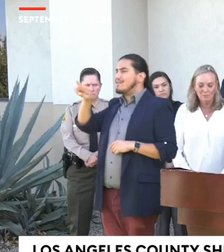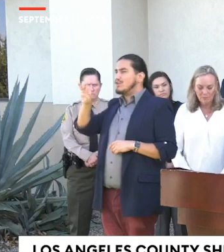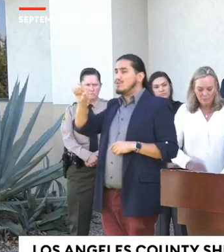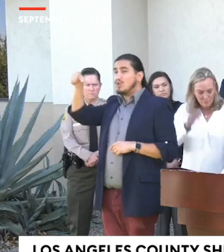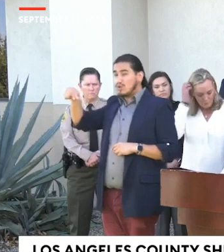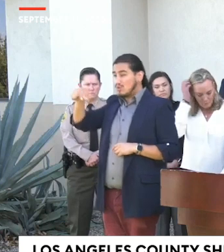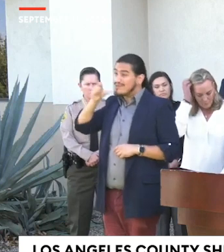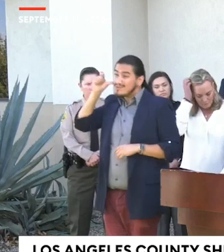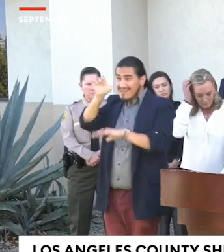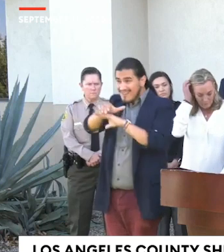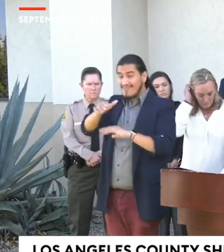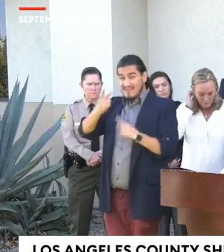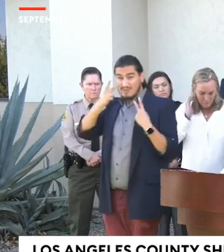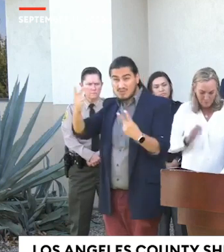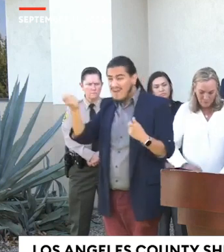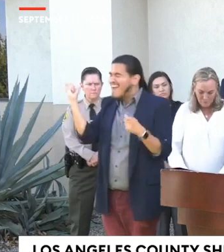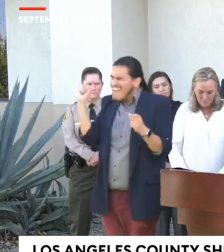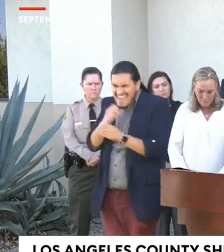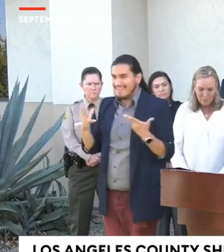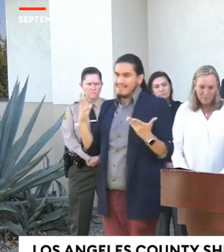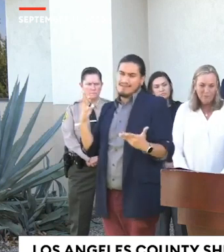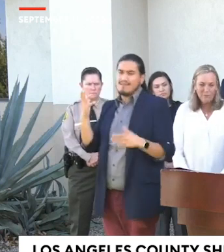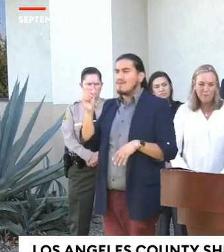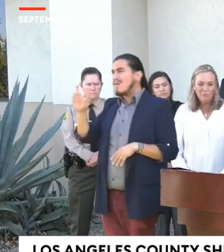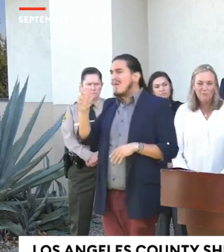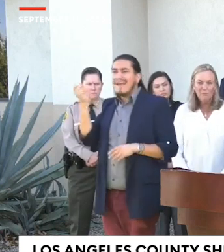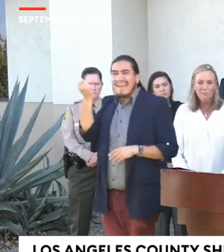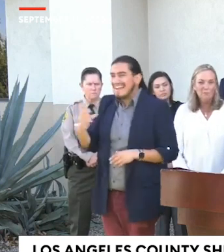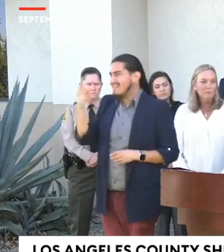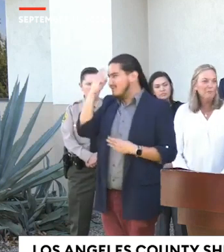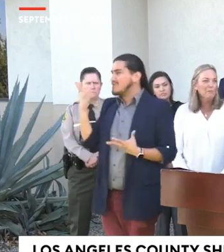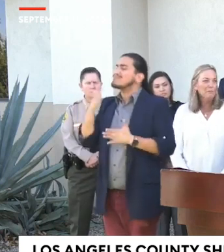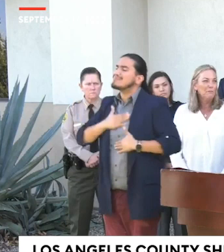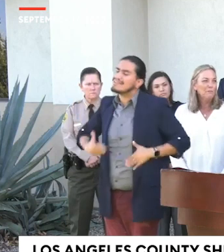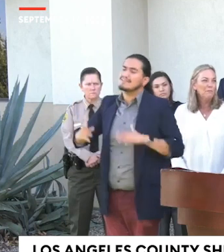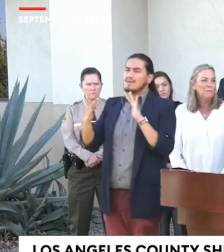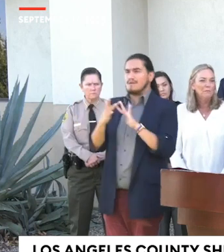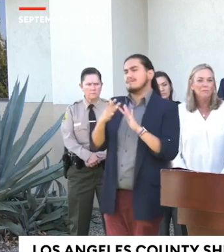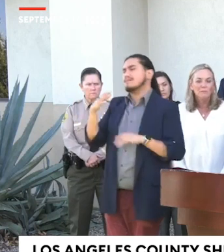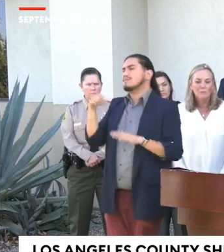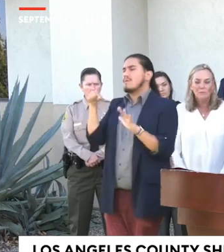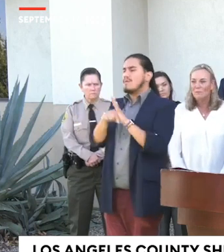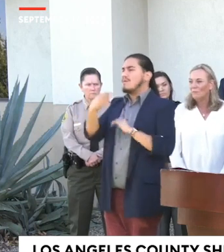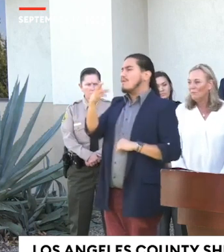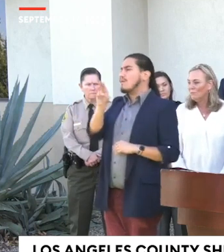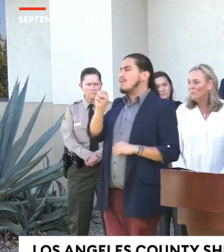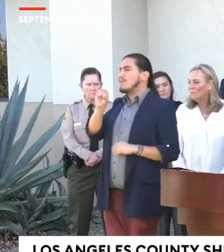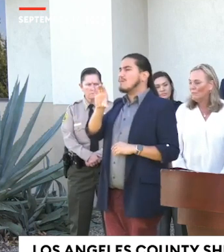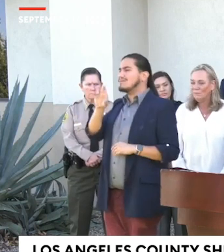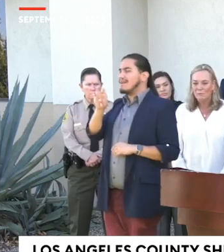night that may have witnessed anything or has any information, please contact our homicide investigators